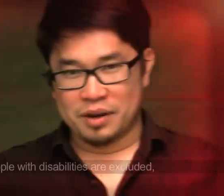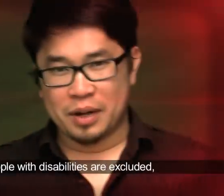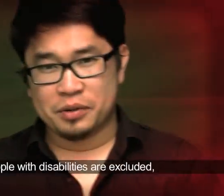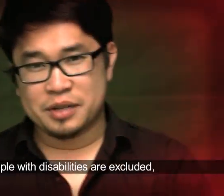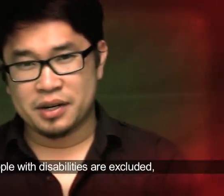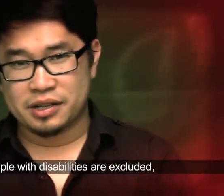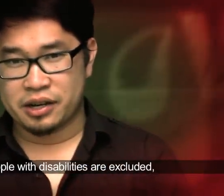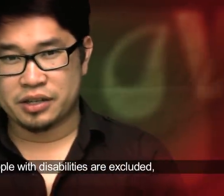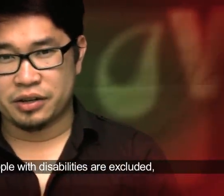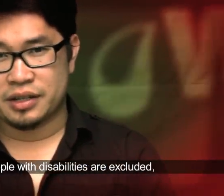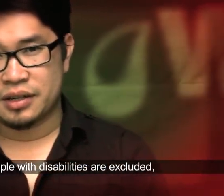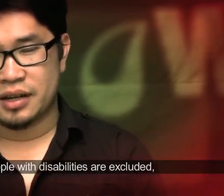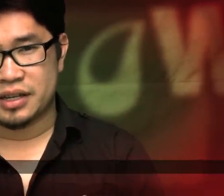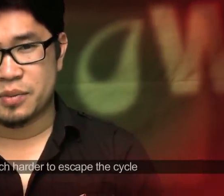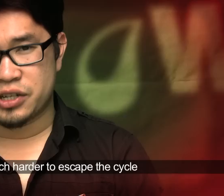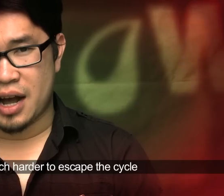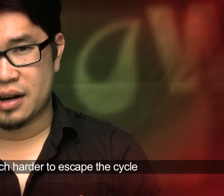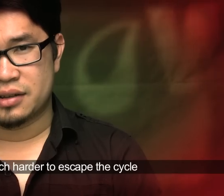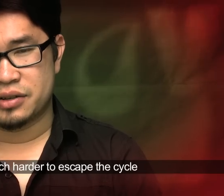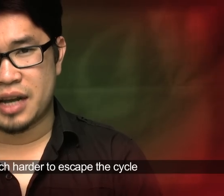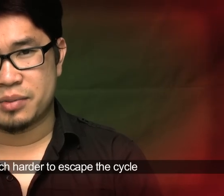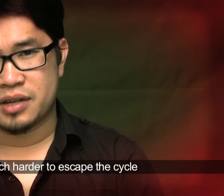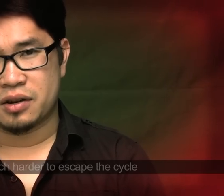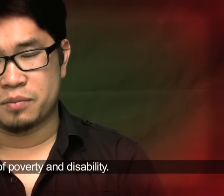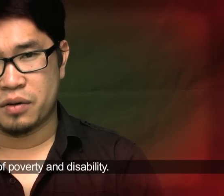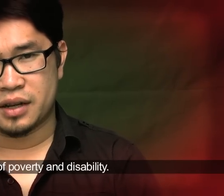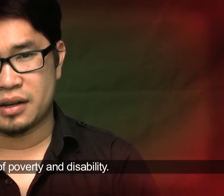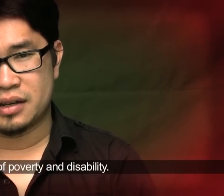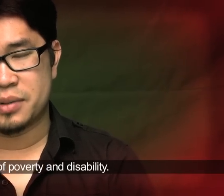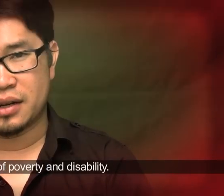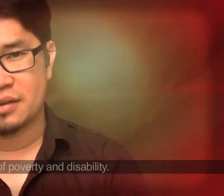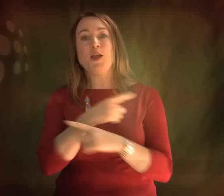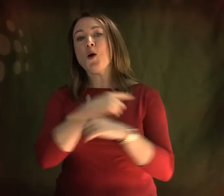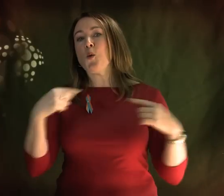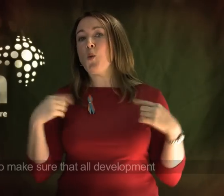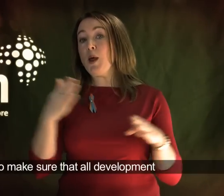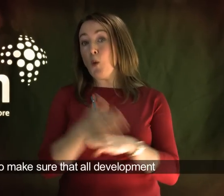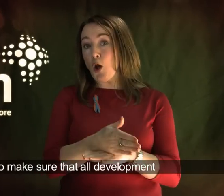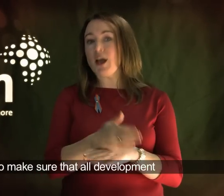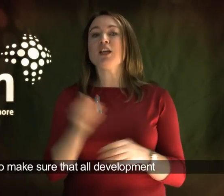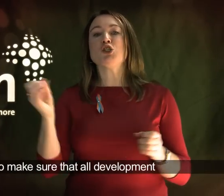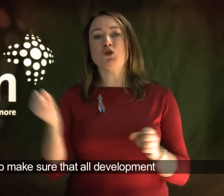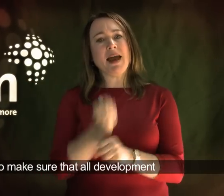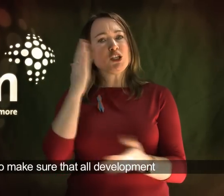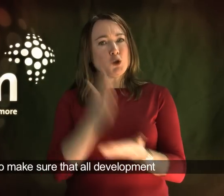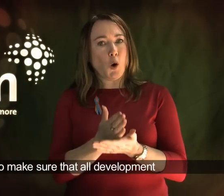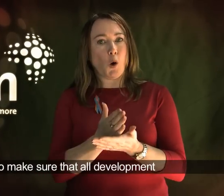When people with disabilities are excluded, it is much harder to escape the cycle of poverty and disability. We work to make sure